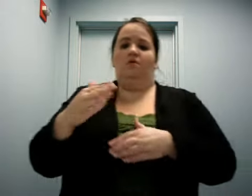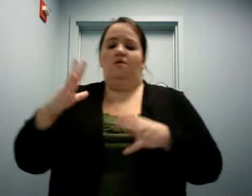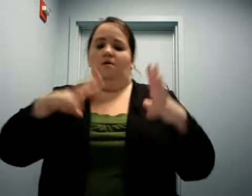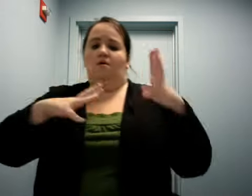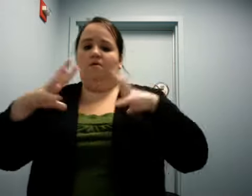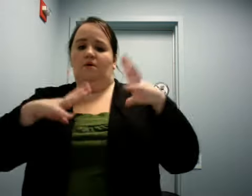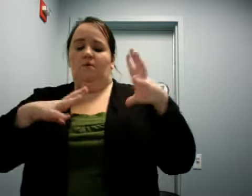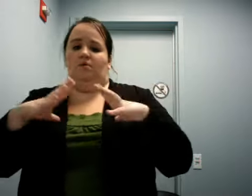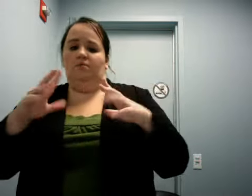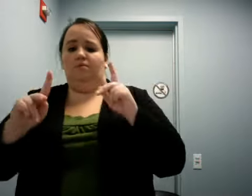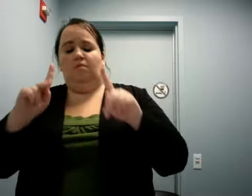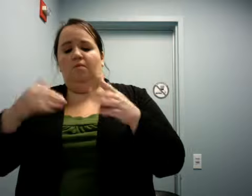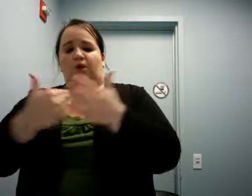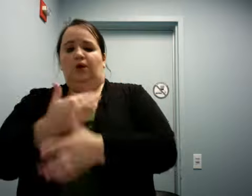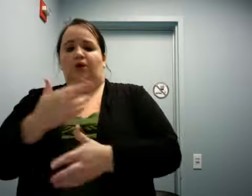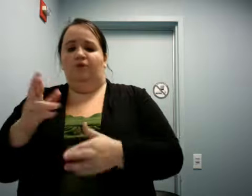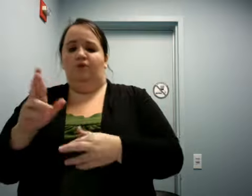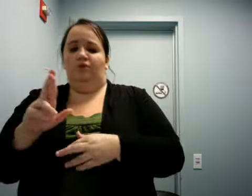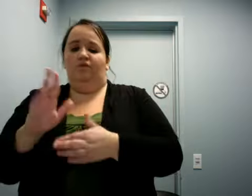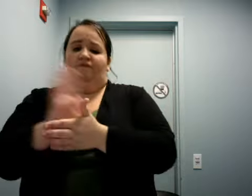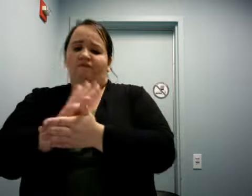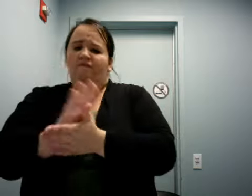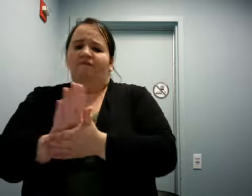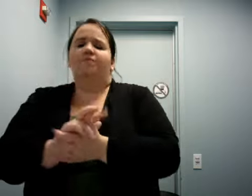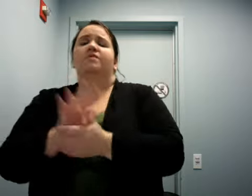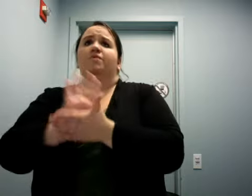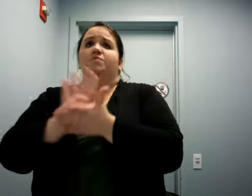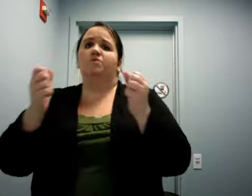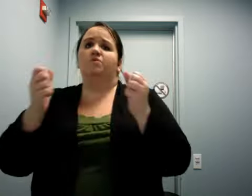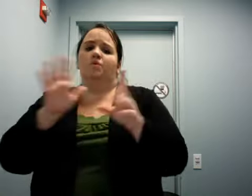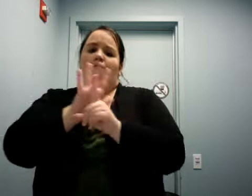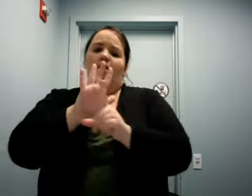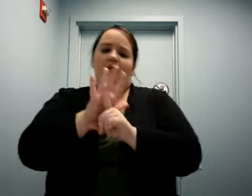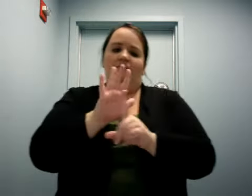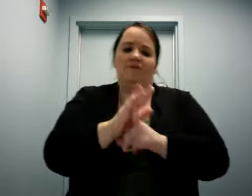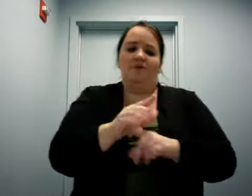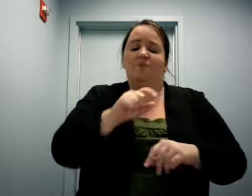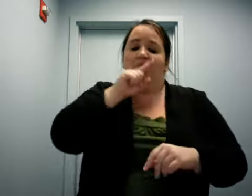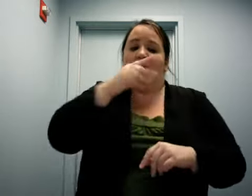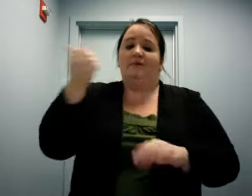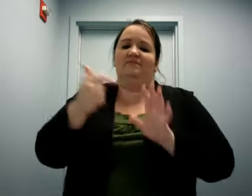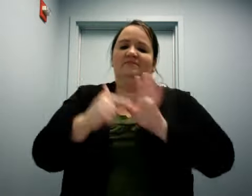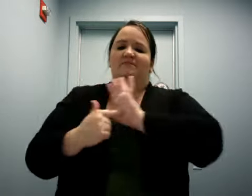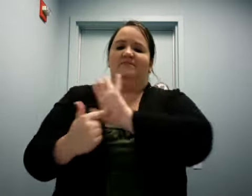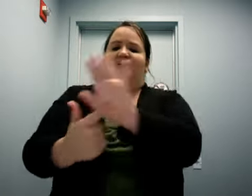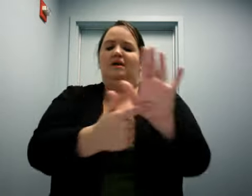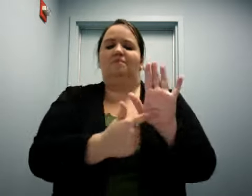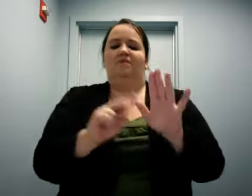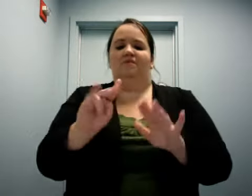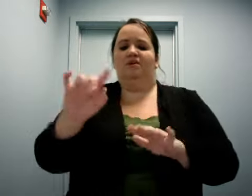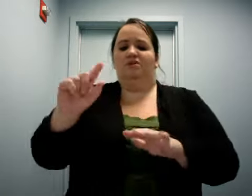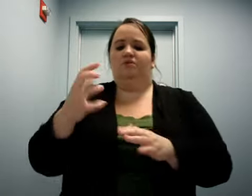technical odds? Films so popular that they really are the best example of Nigerians consuming what they produce?